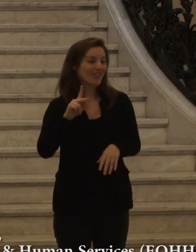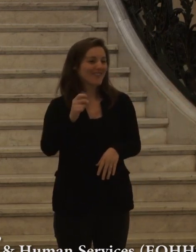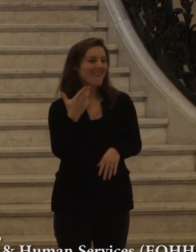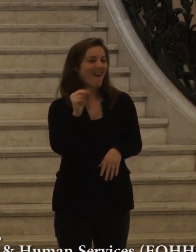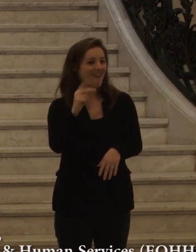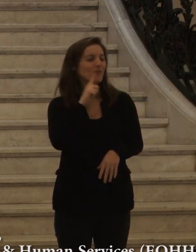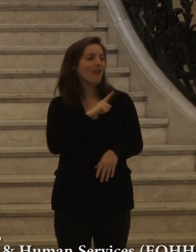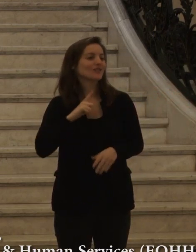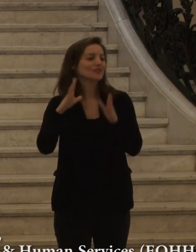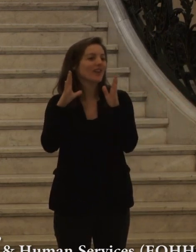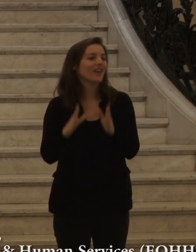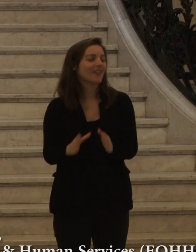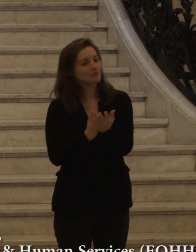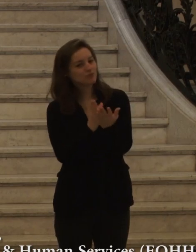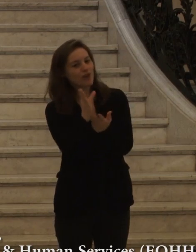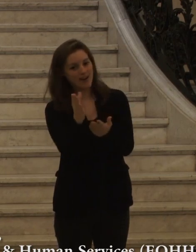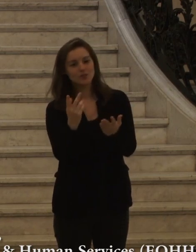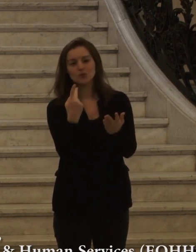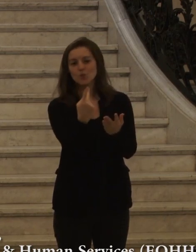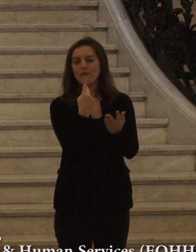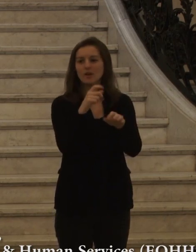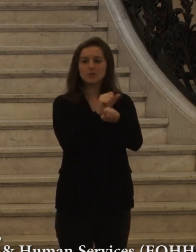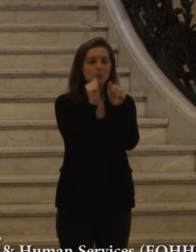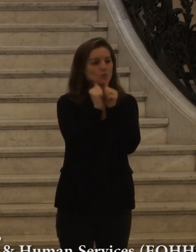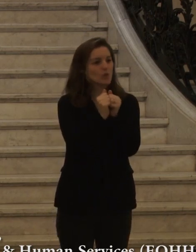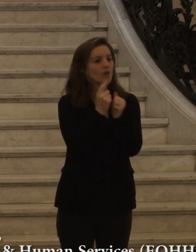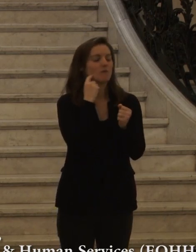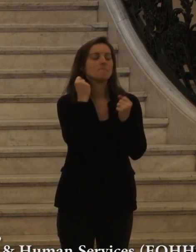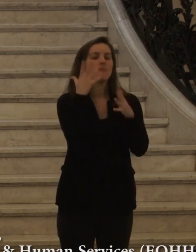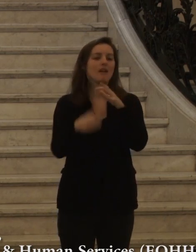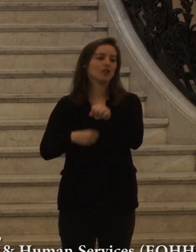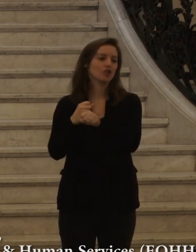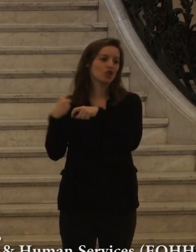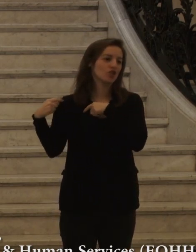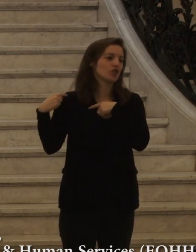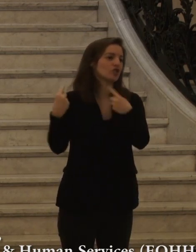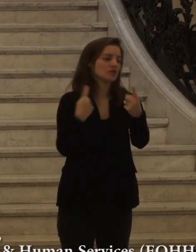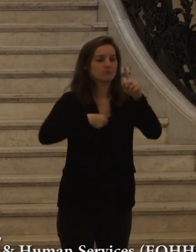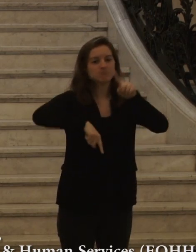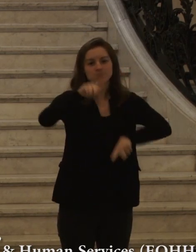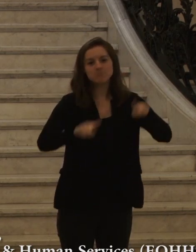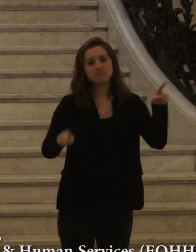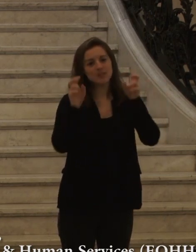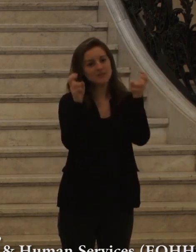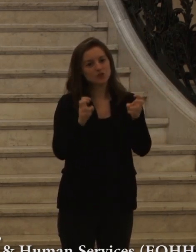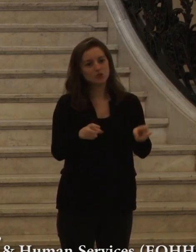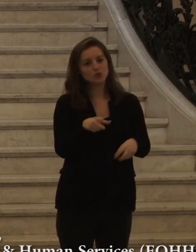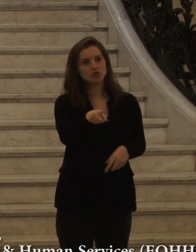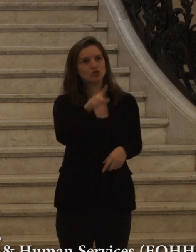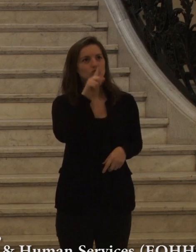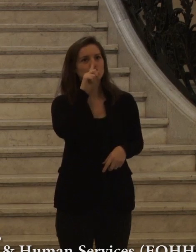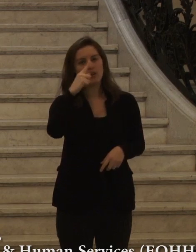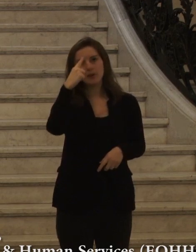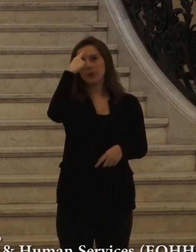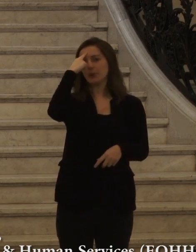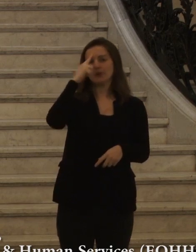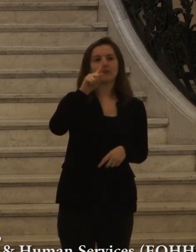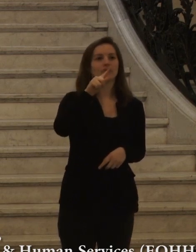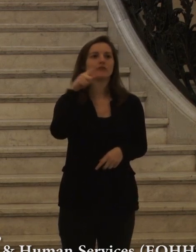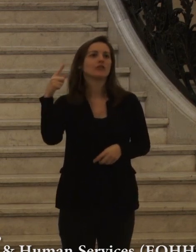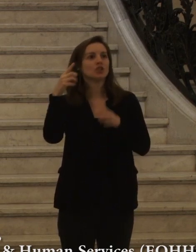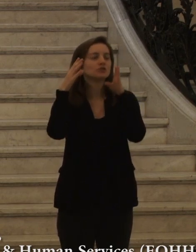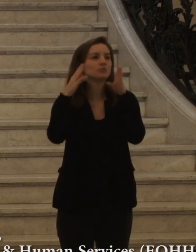legislative branch, many years together on a variety of issues. There is no one I can think of, but as chair